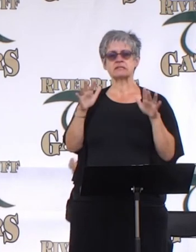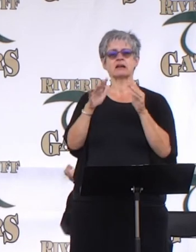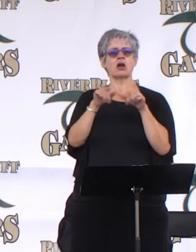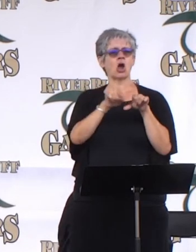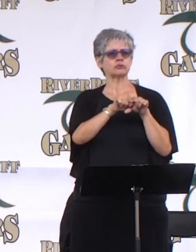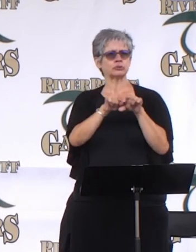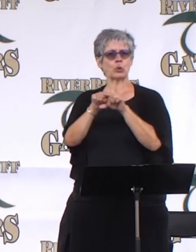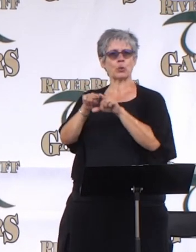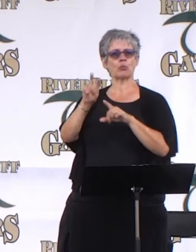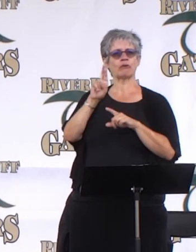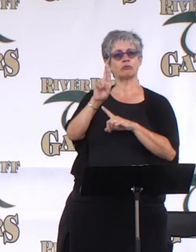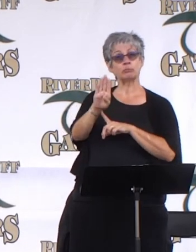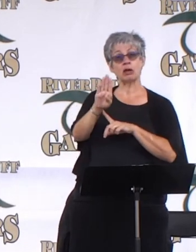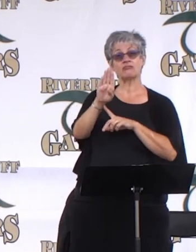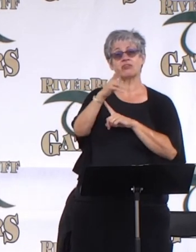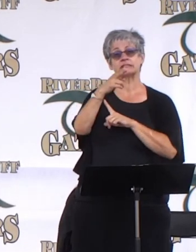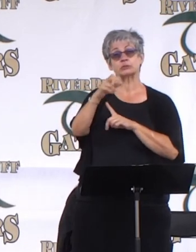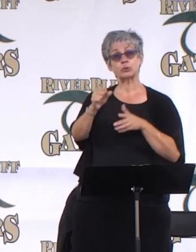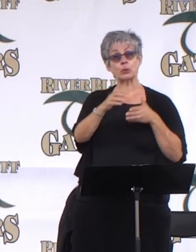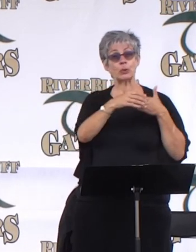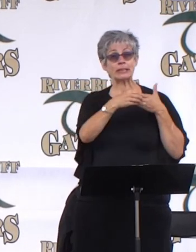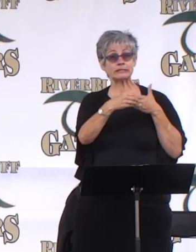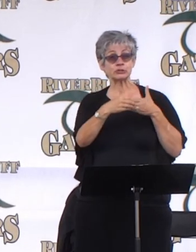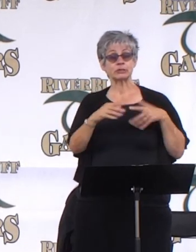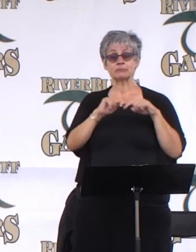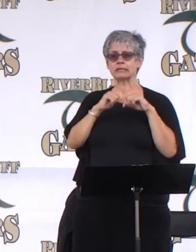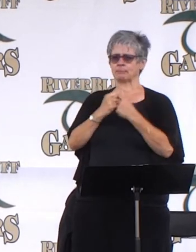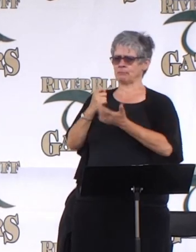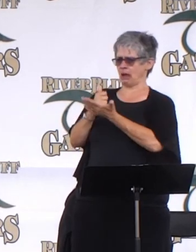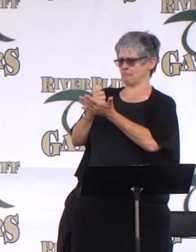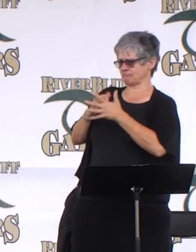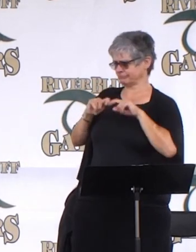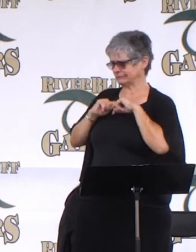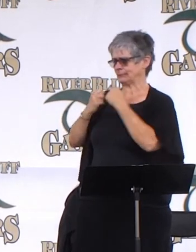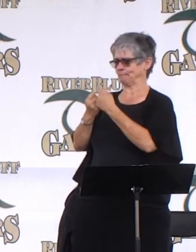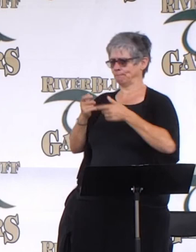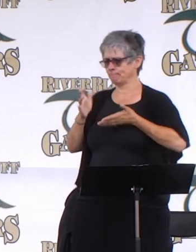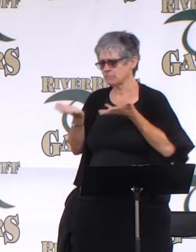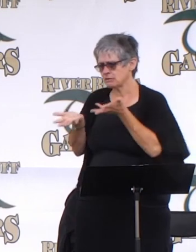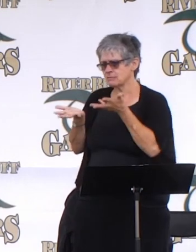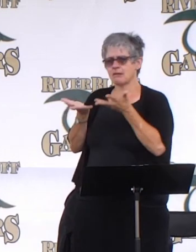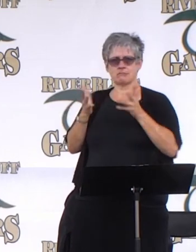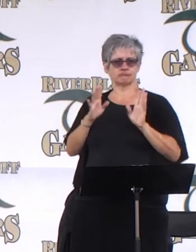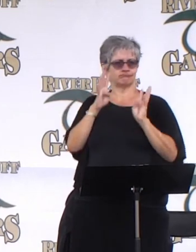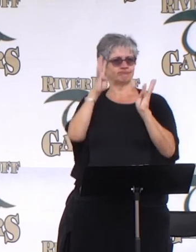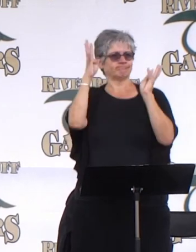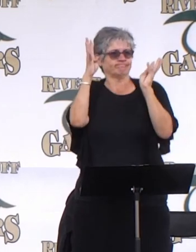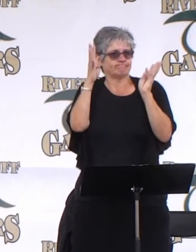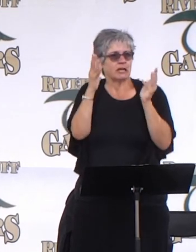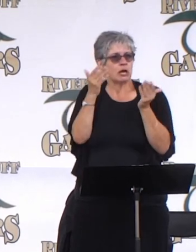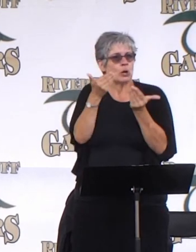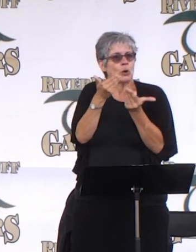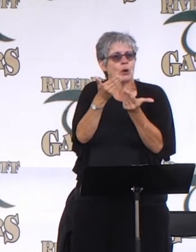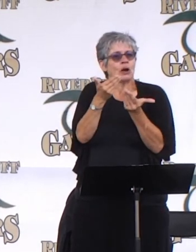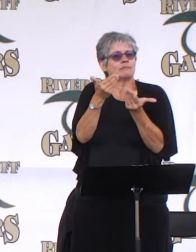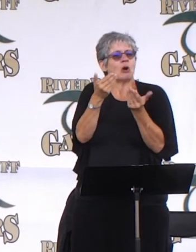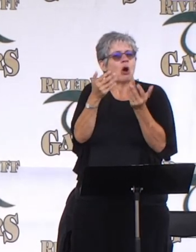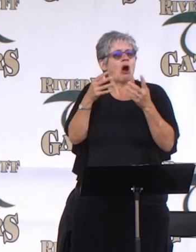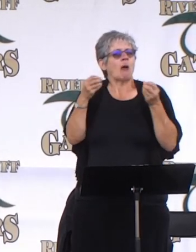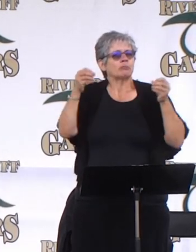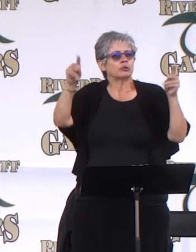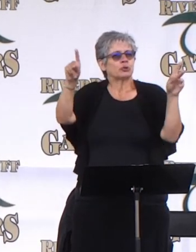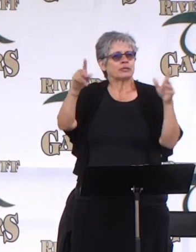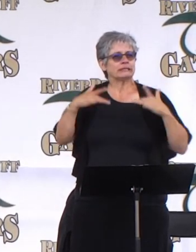River Bluff High School leadership team who serve alongside me to help create such incredible opportunities like this to celebrate students. Please help me